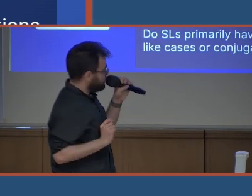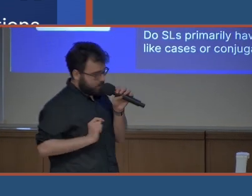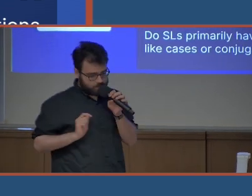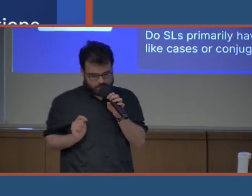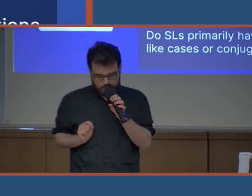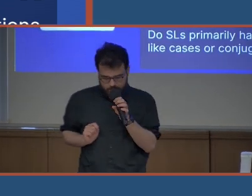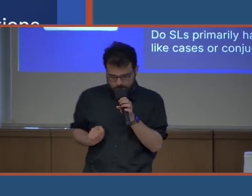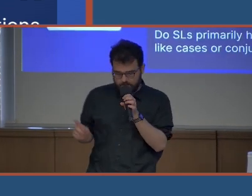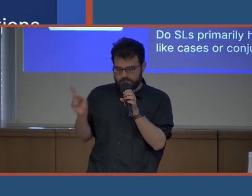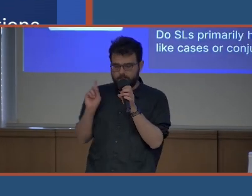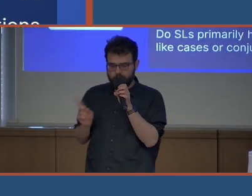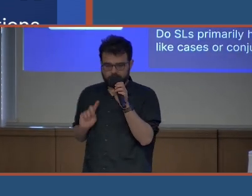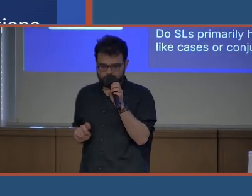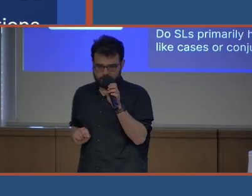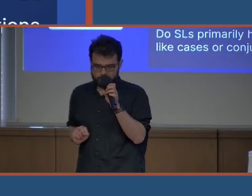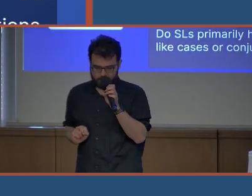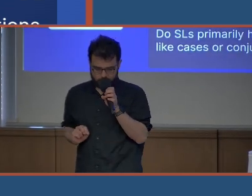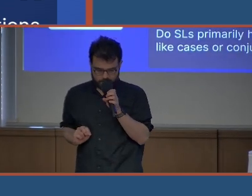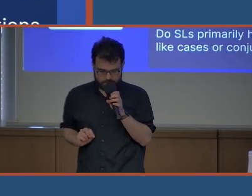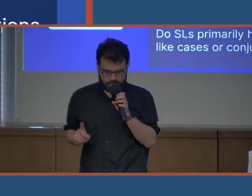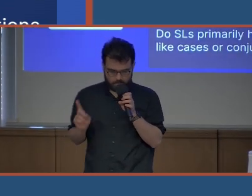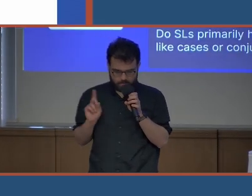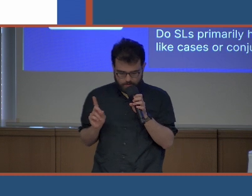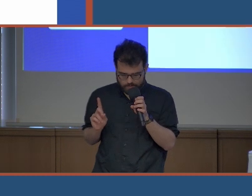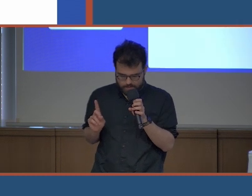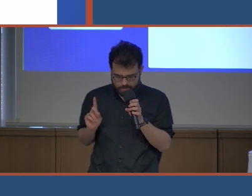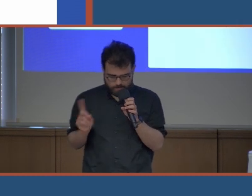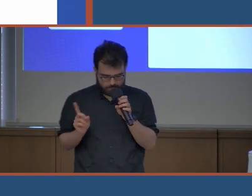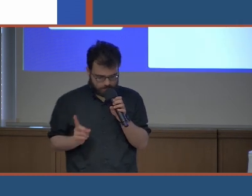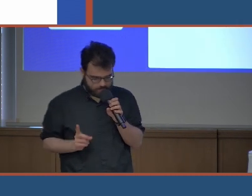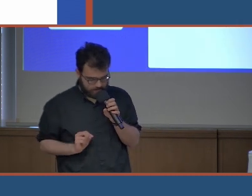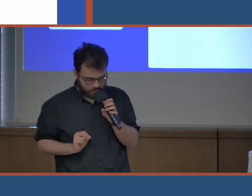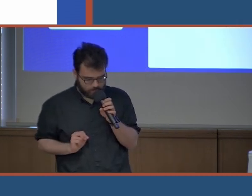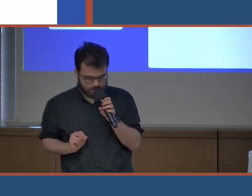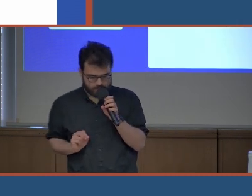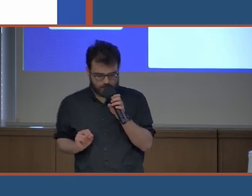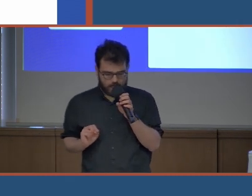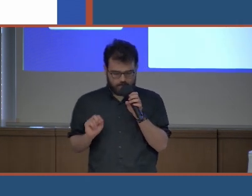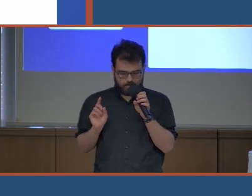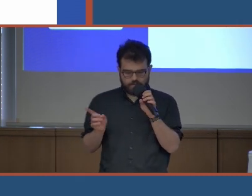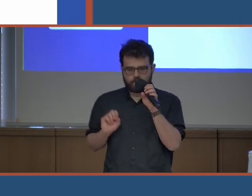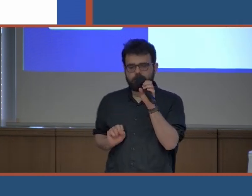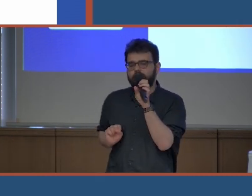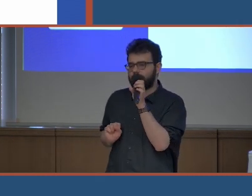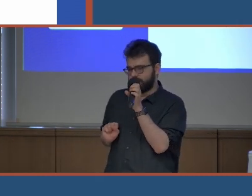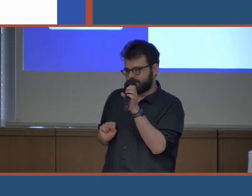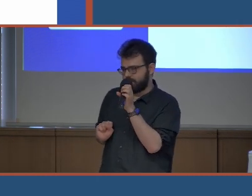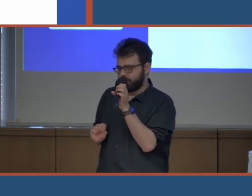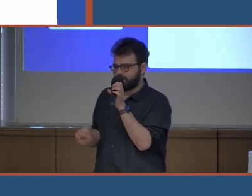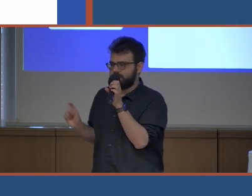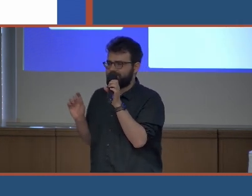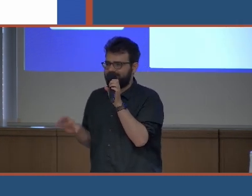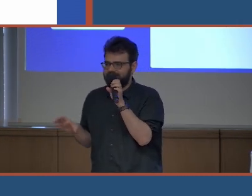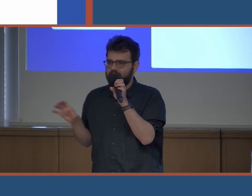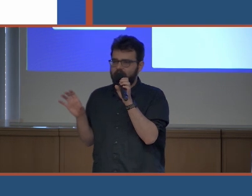But when it comes to sign language families, most of the sign languages that are used as official sign languages, these are called urban sign